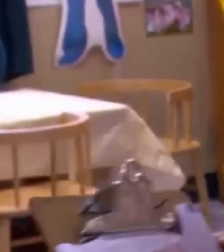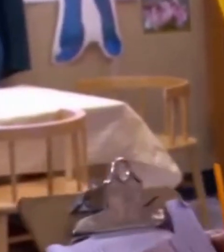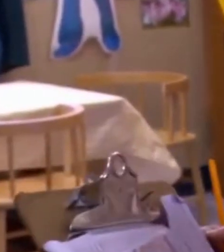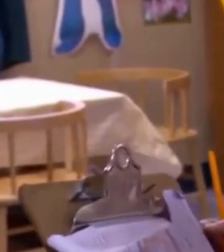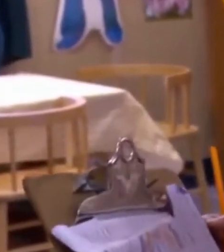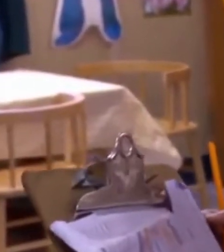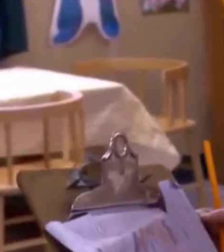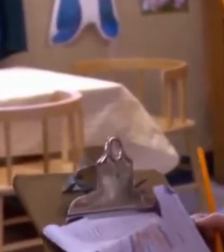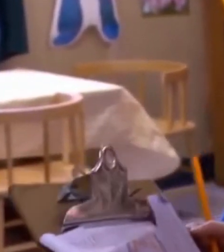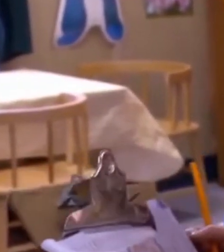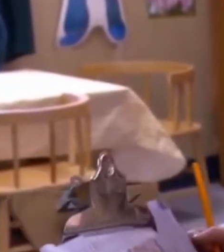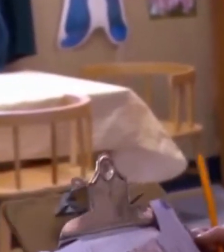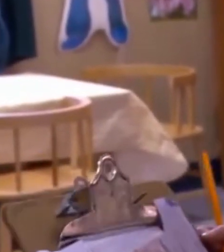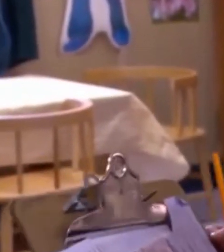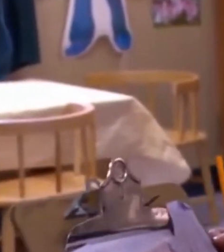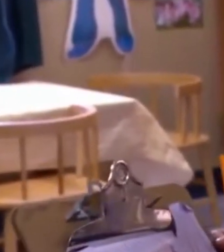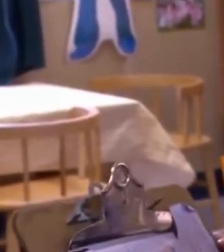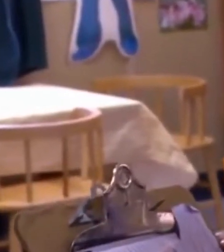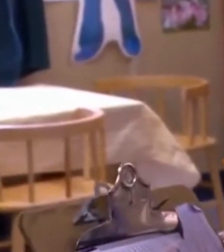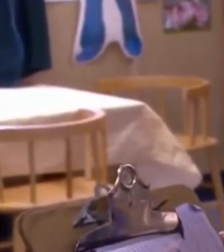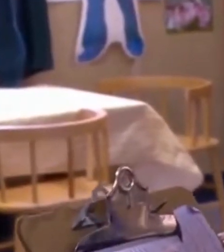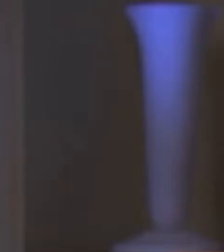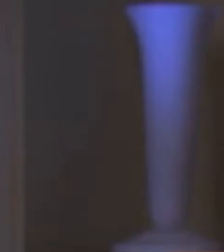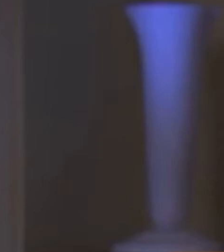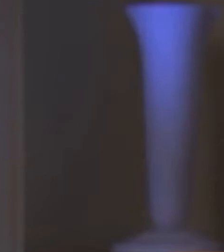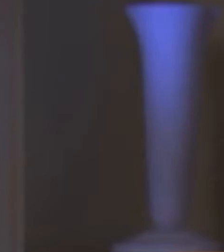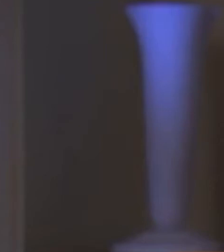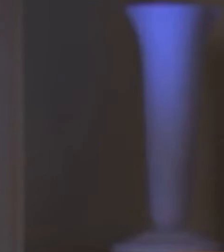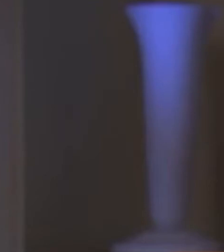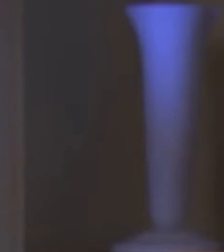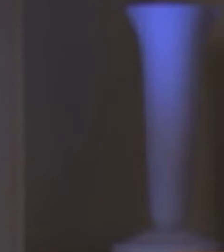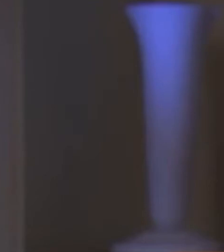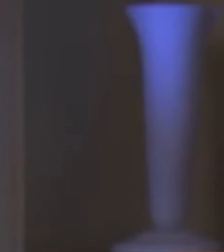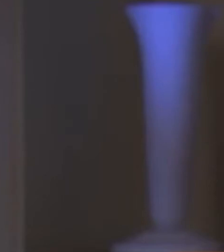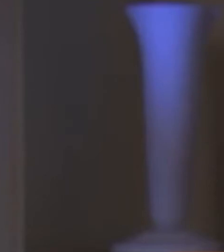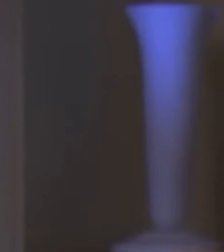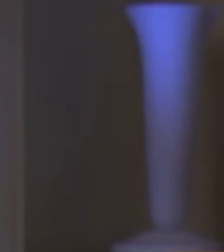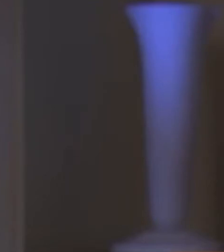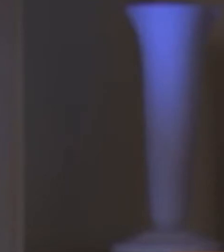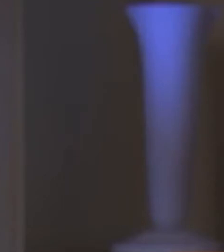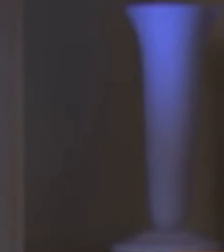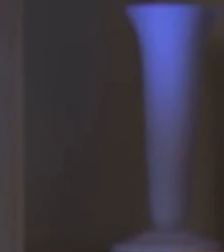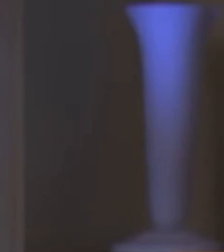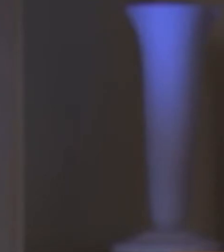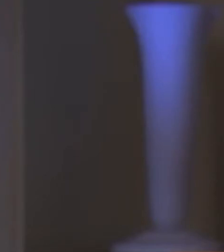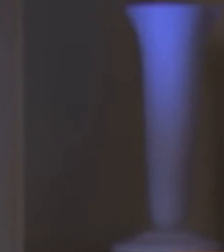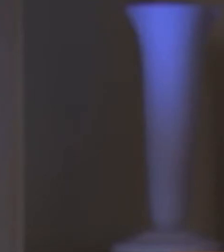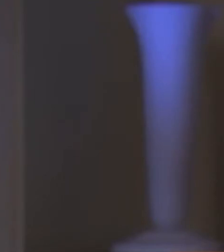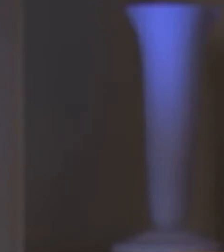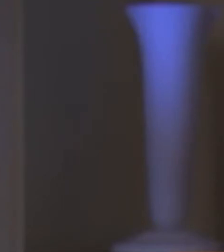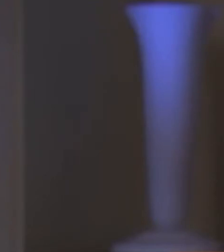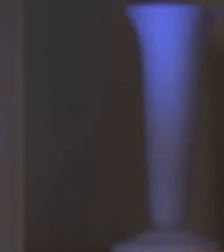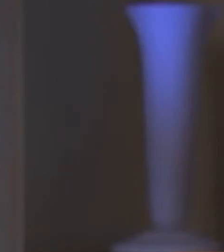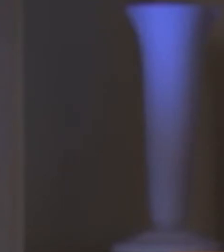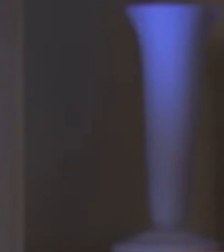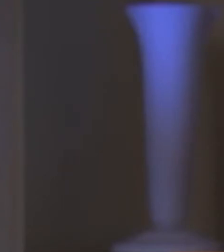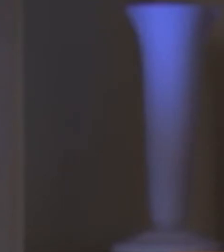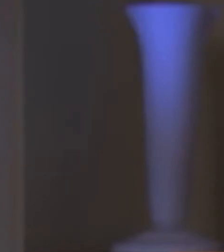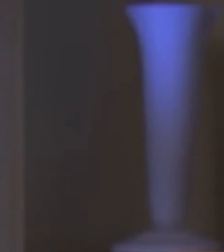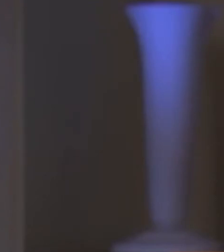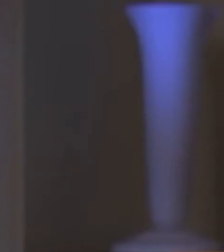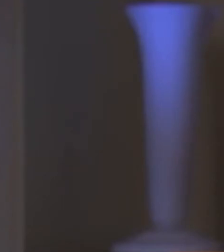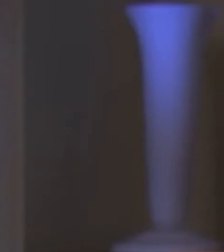my dog in my arm. Oh dear. If we don't learn these skills during the childhood and adolescent years when they're